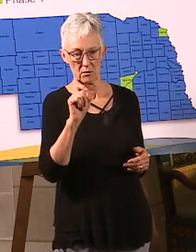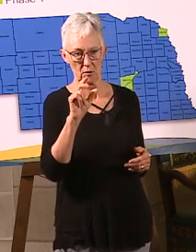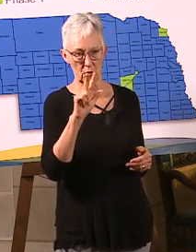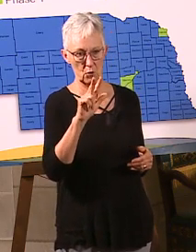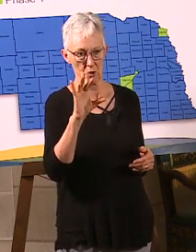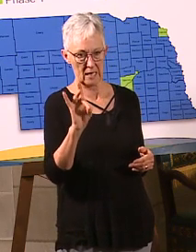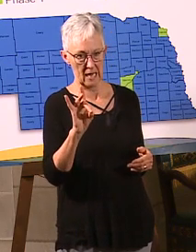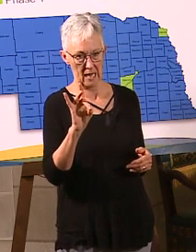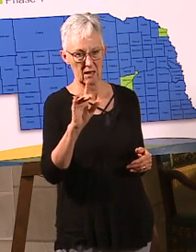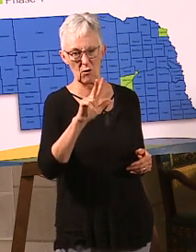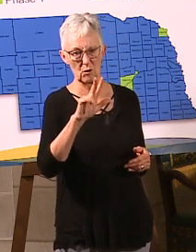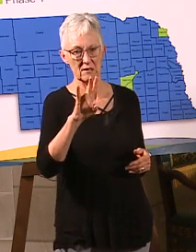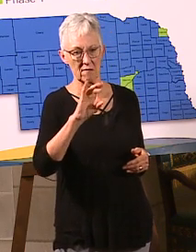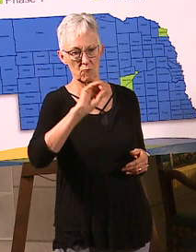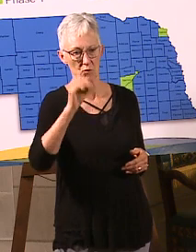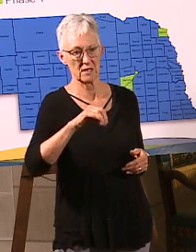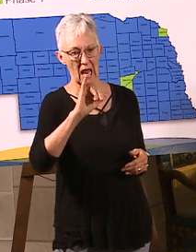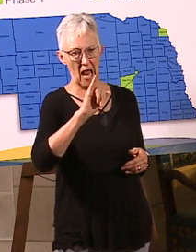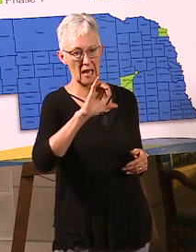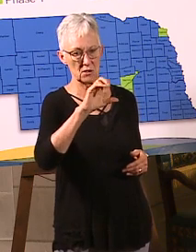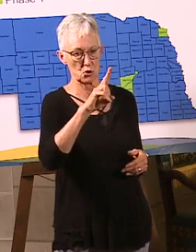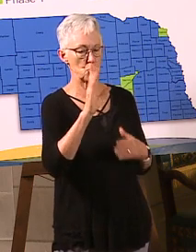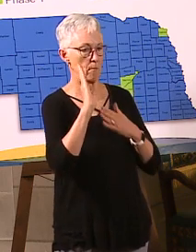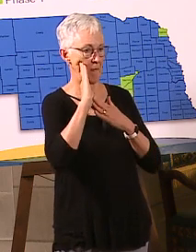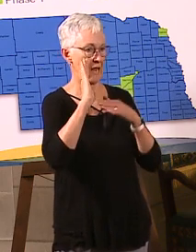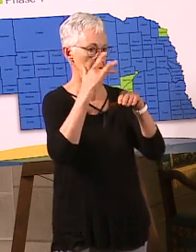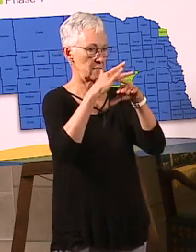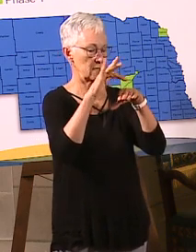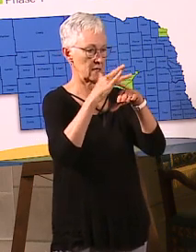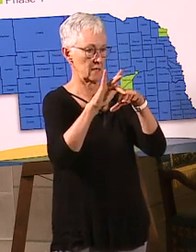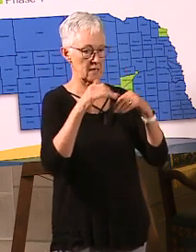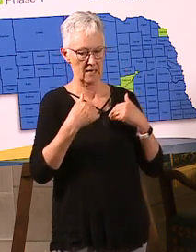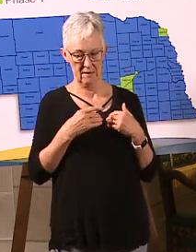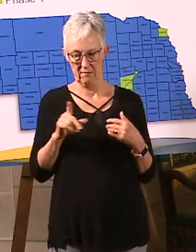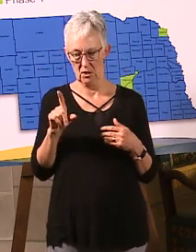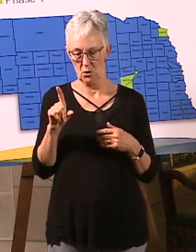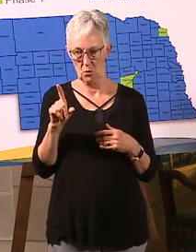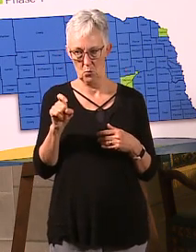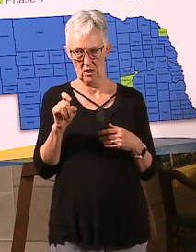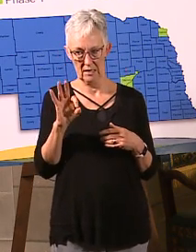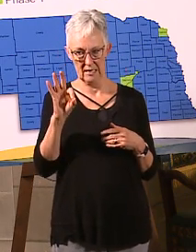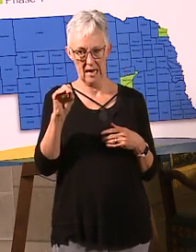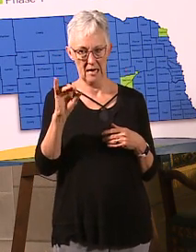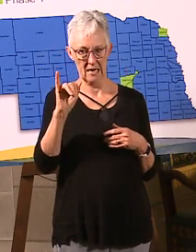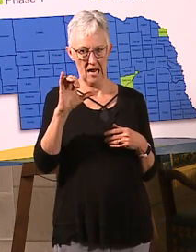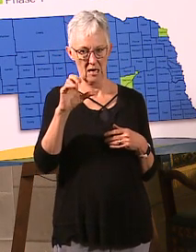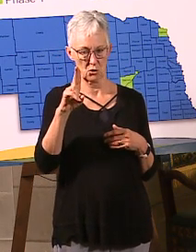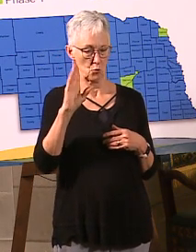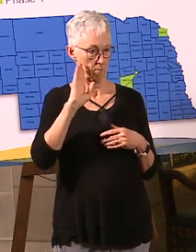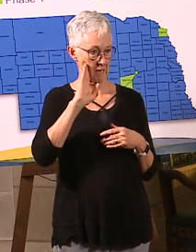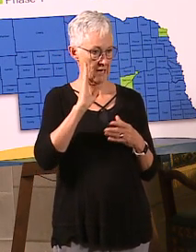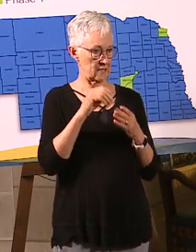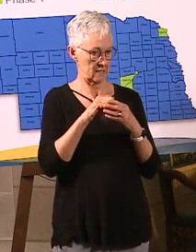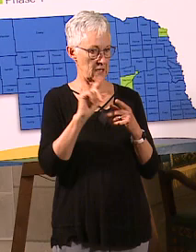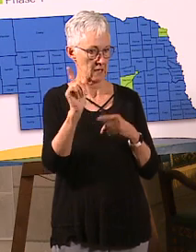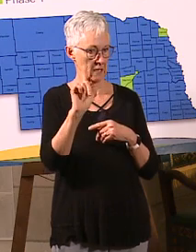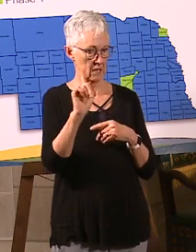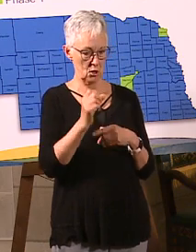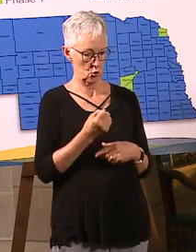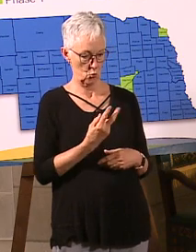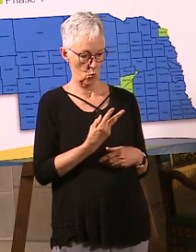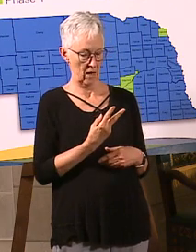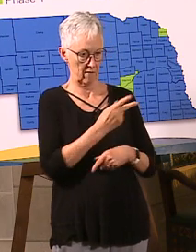That's 37%. And there's 190 out of 230 ICU beds in Lincoln. And that's only 12 of